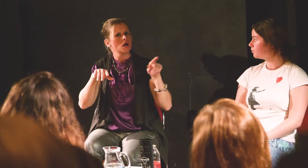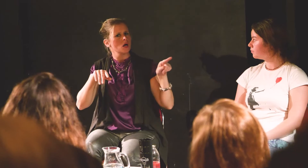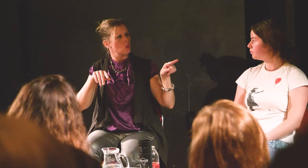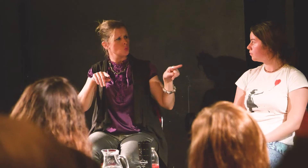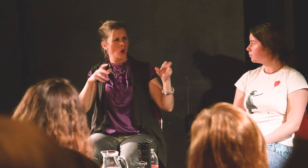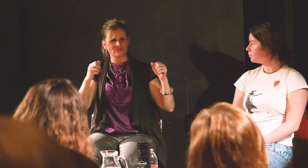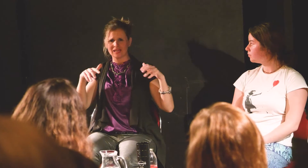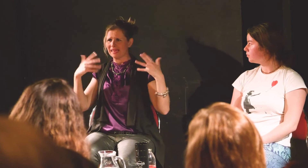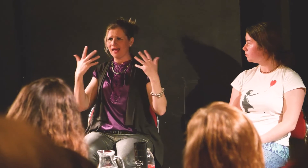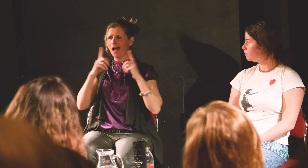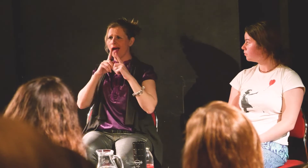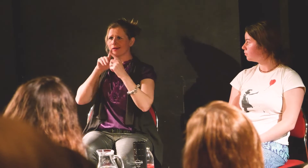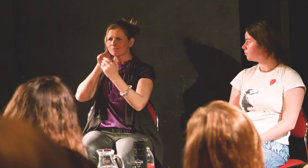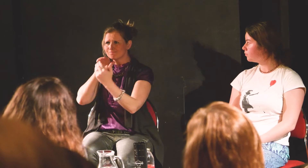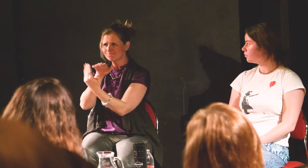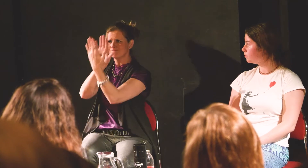employment, job search.